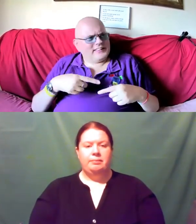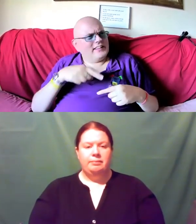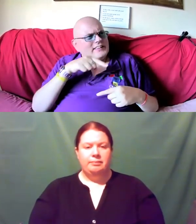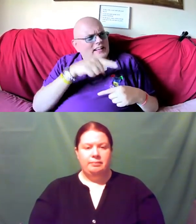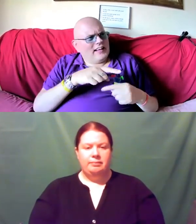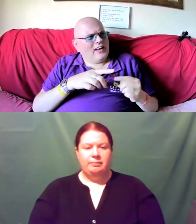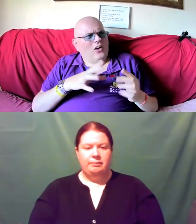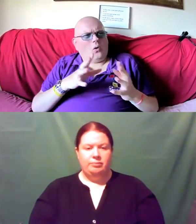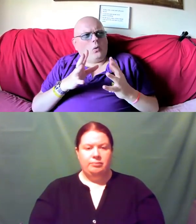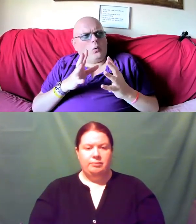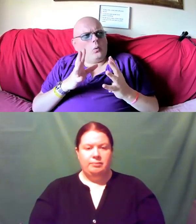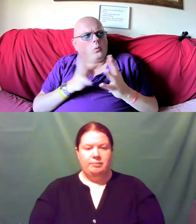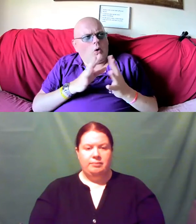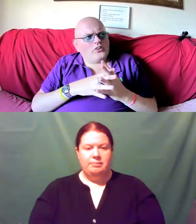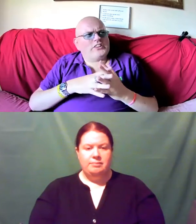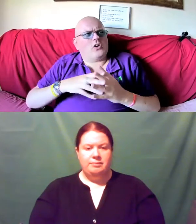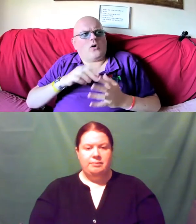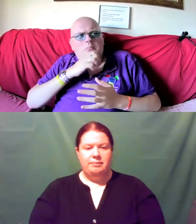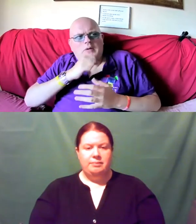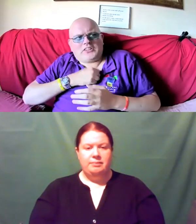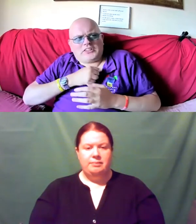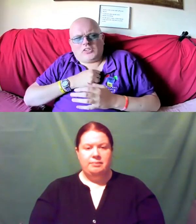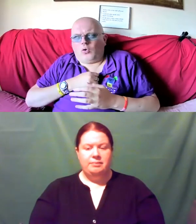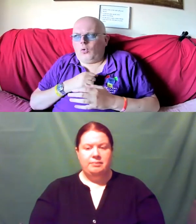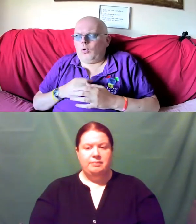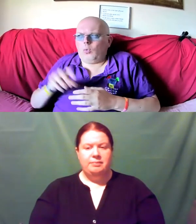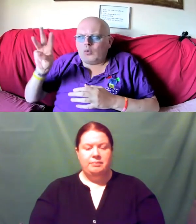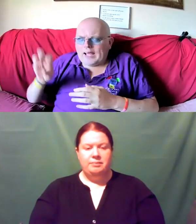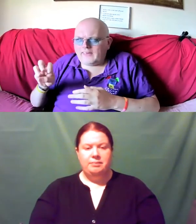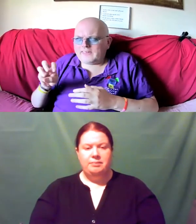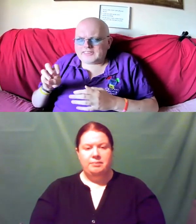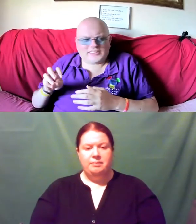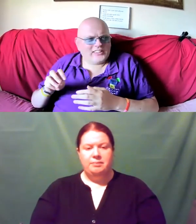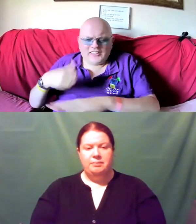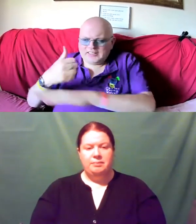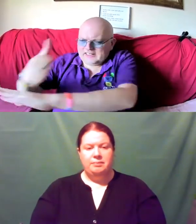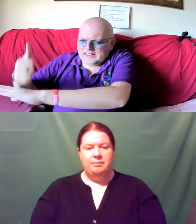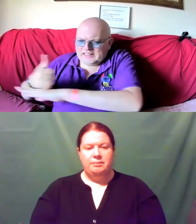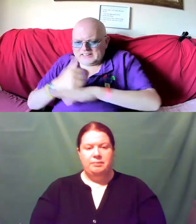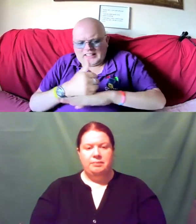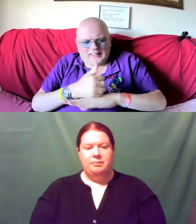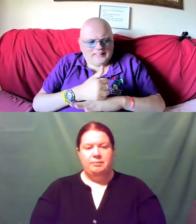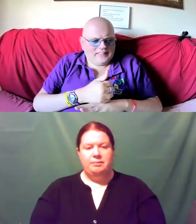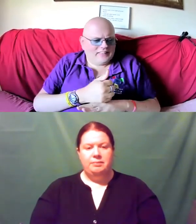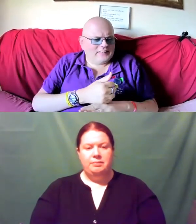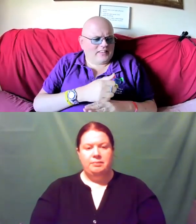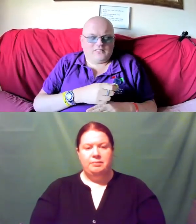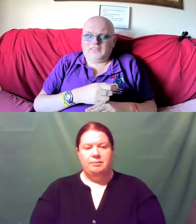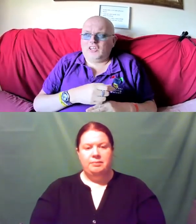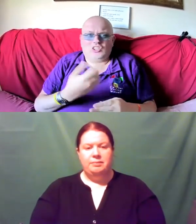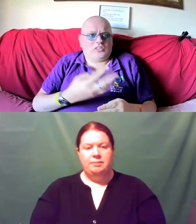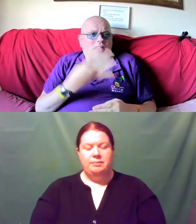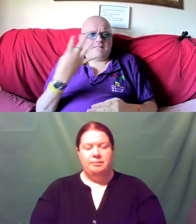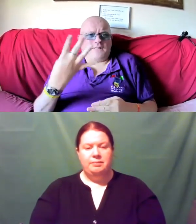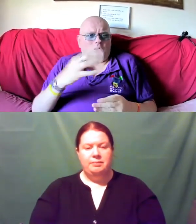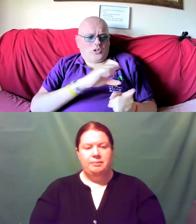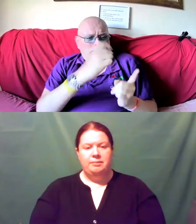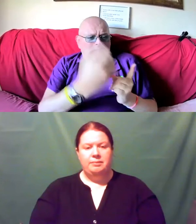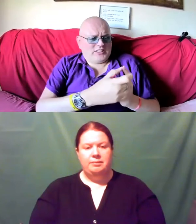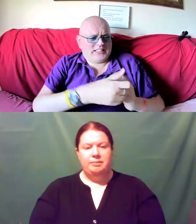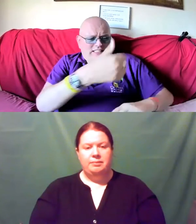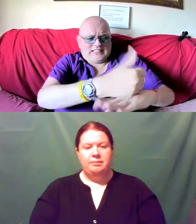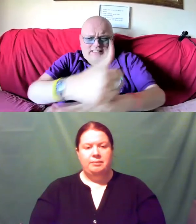or Manchester or North Wales. And so between summer 2015 and summer 2016, suddenly we had four communities.